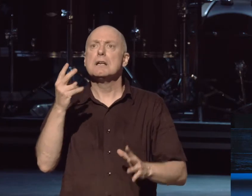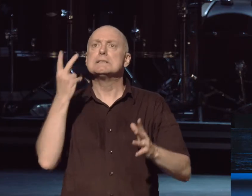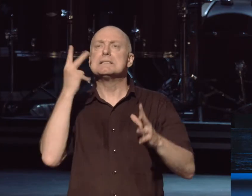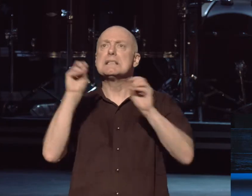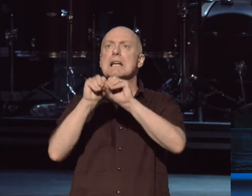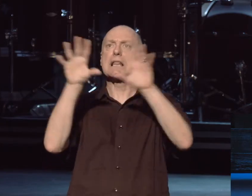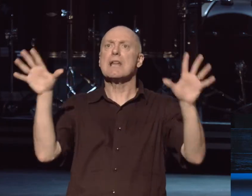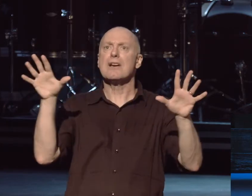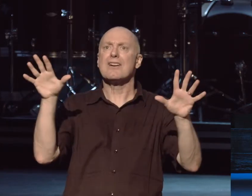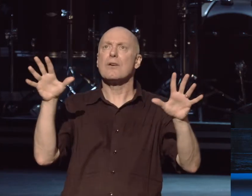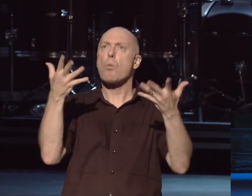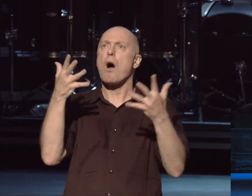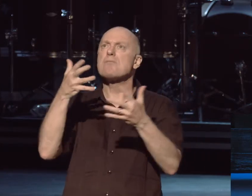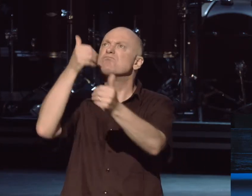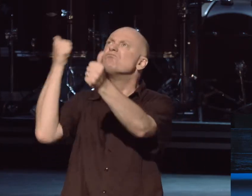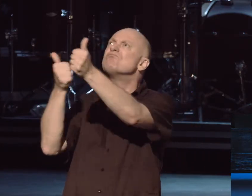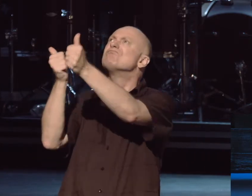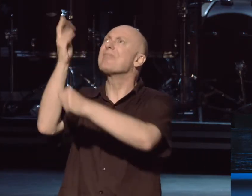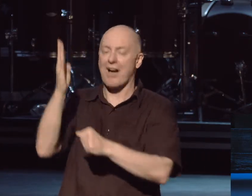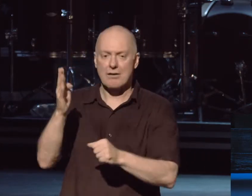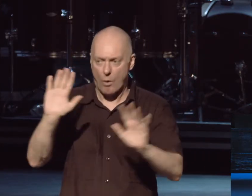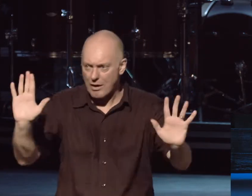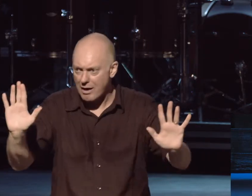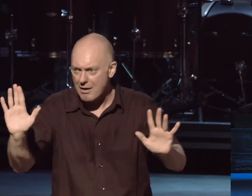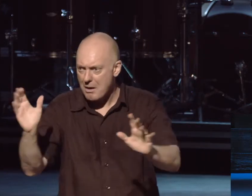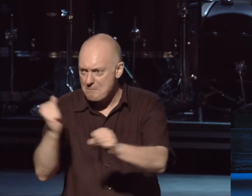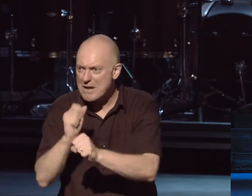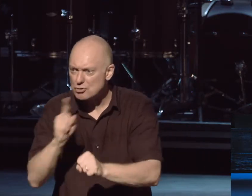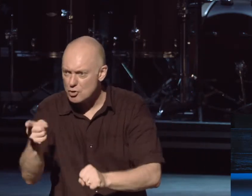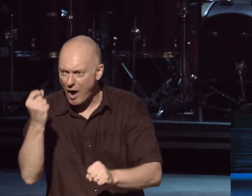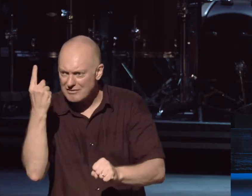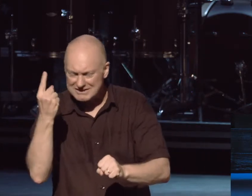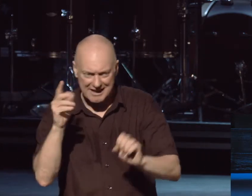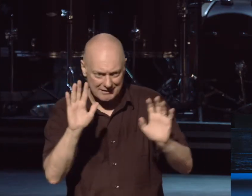pursuing his God. Now let's get our theology straight just for a second.